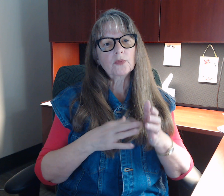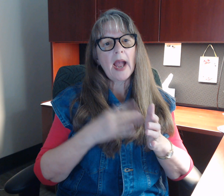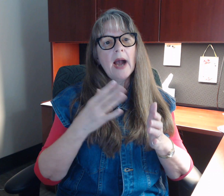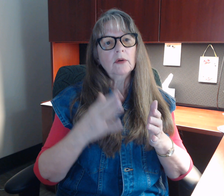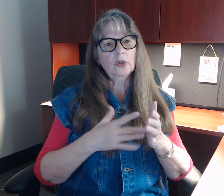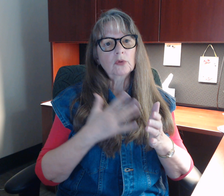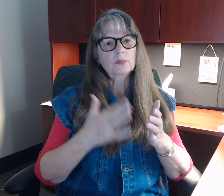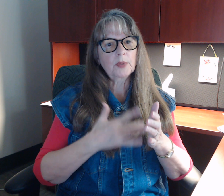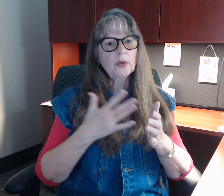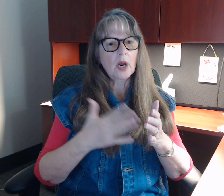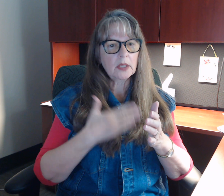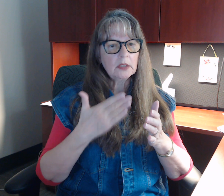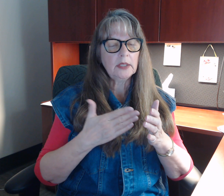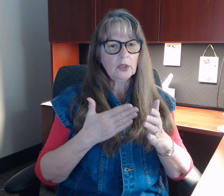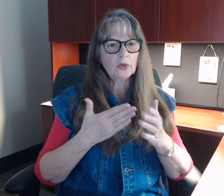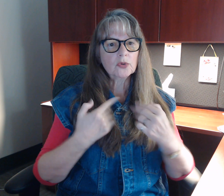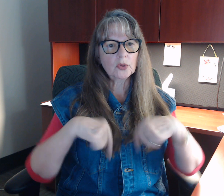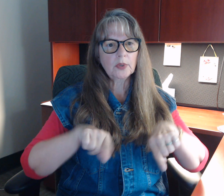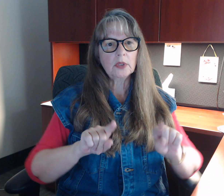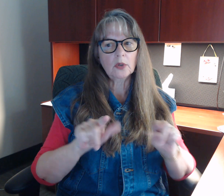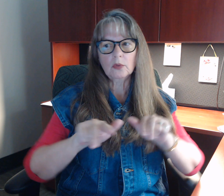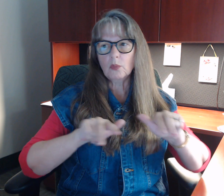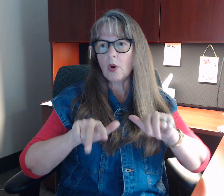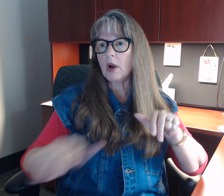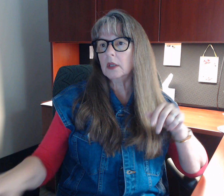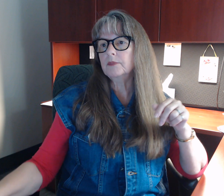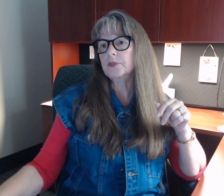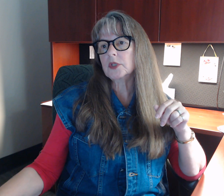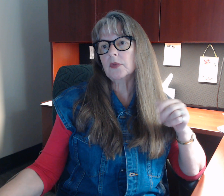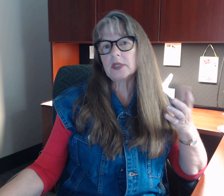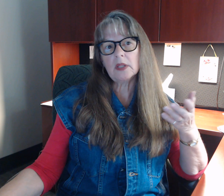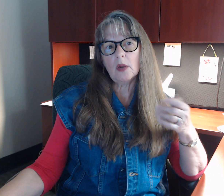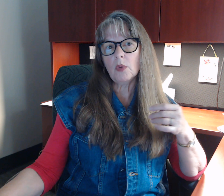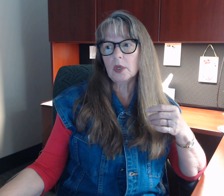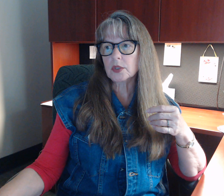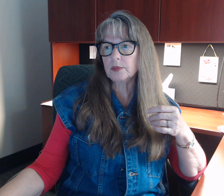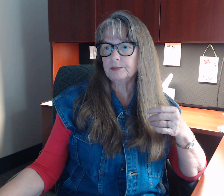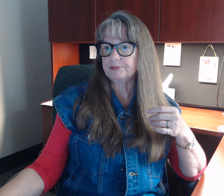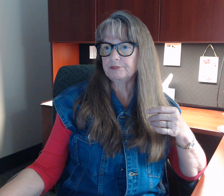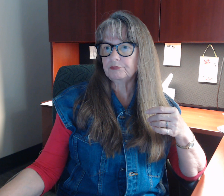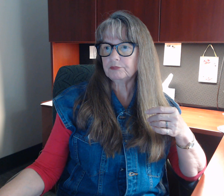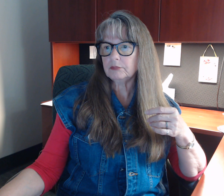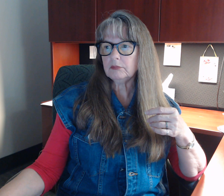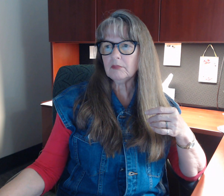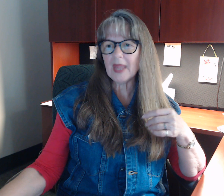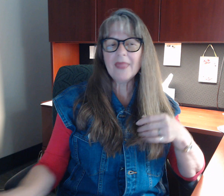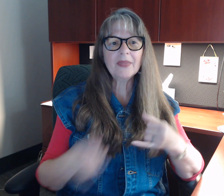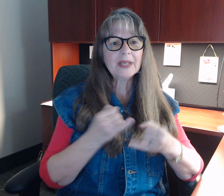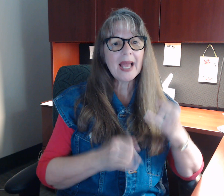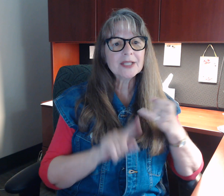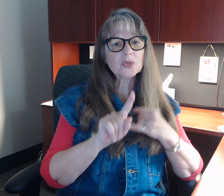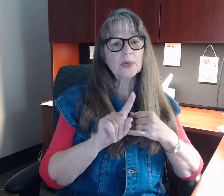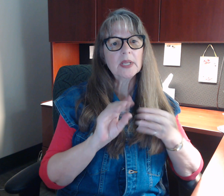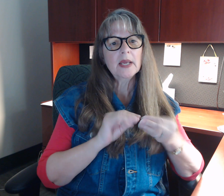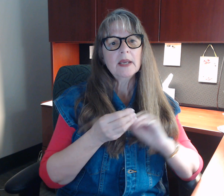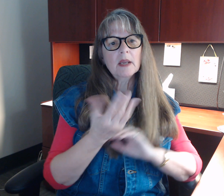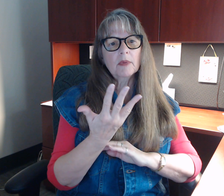throughout periodically during their walk. So they said that works. And then the last one, number